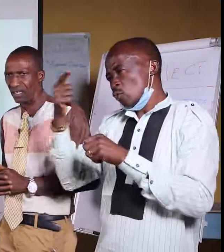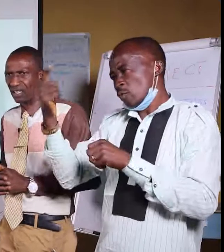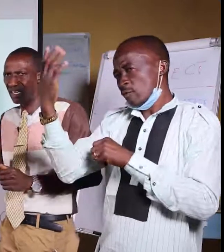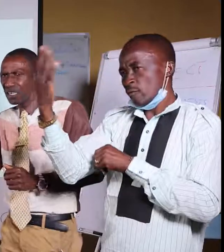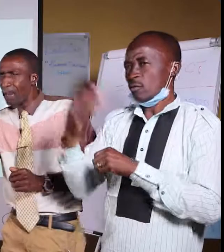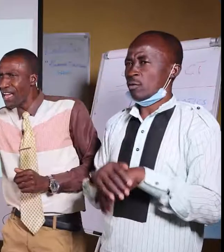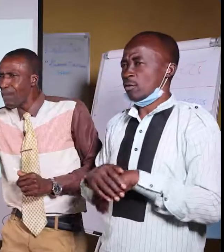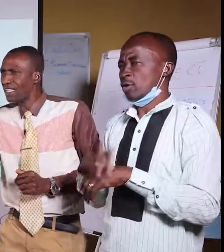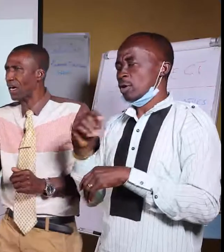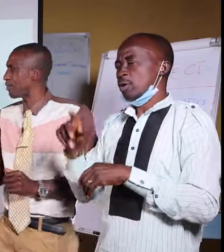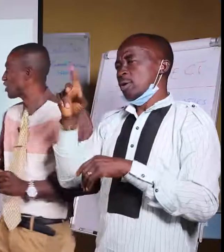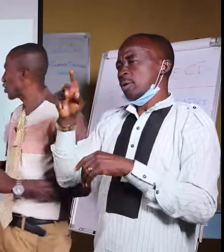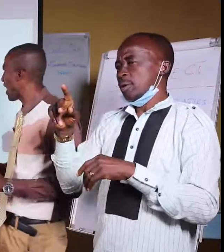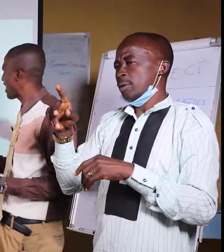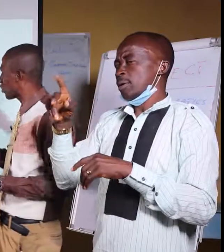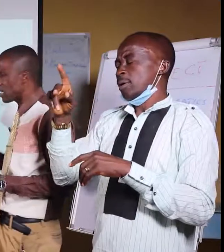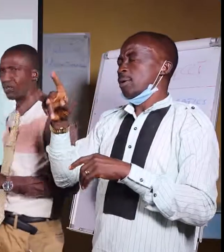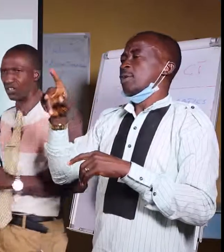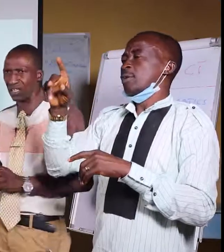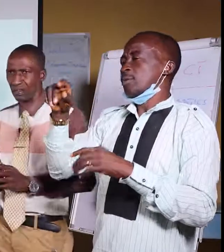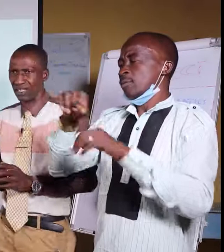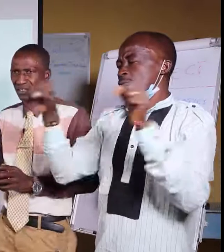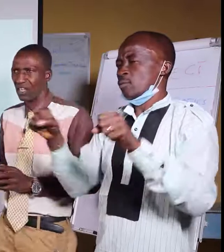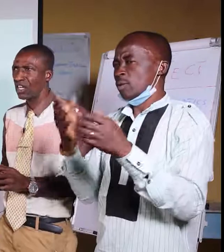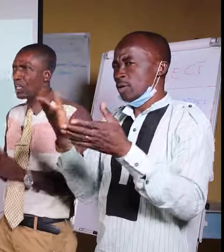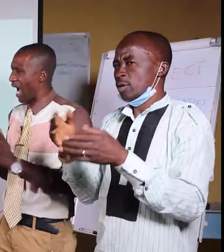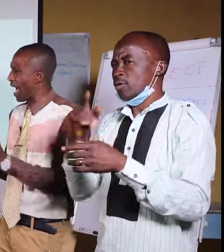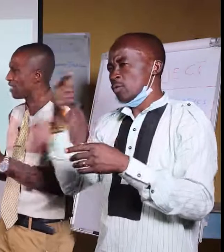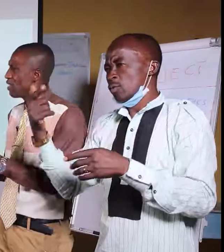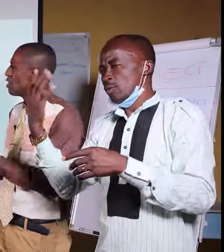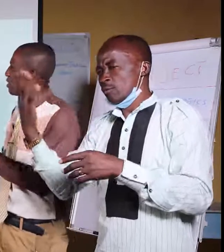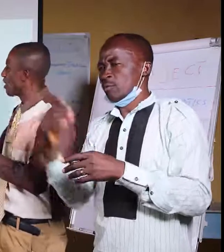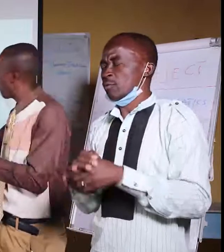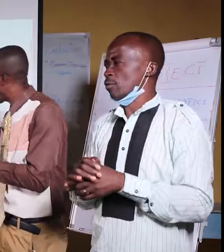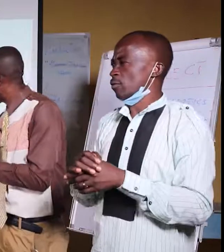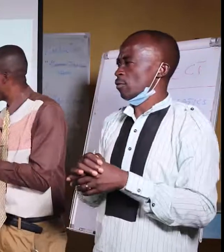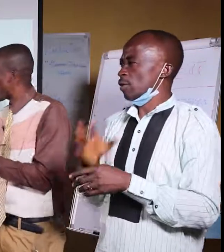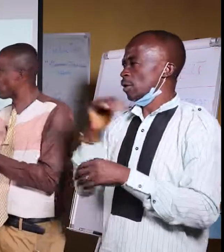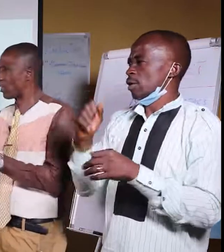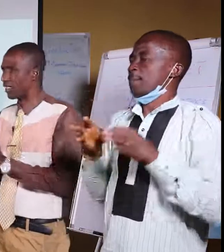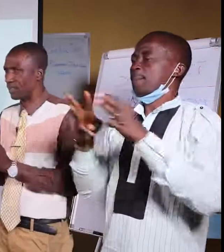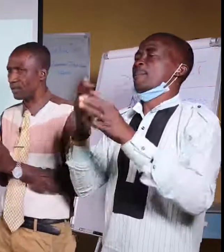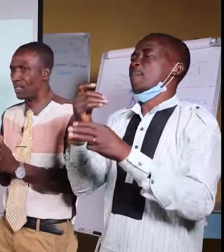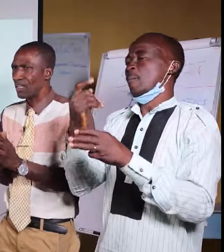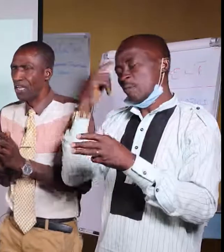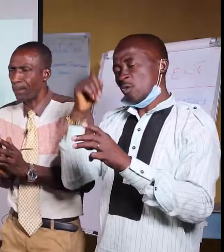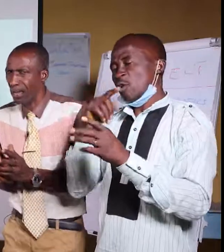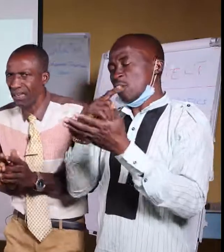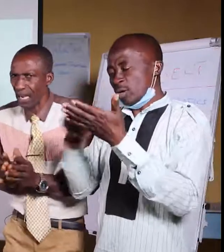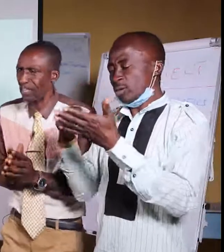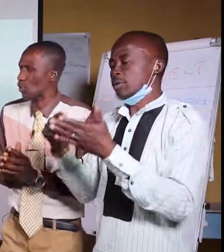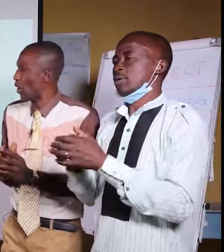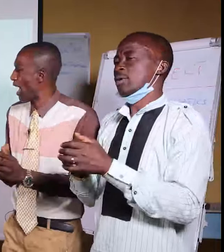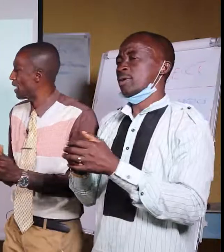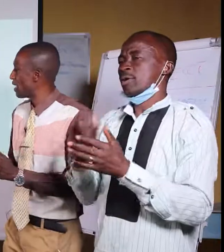centimeters. The perimeter of the square is 24 centimeters. And the formula for calculating the